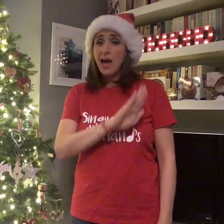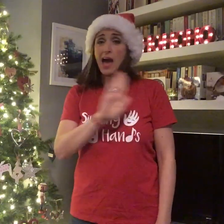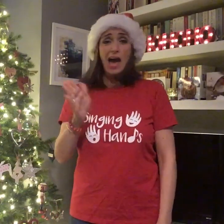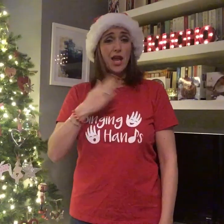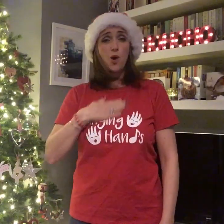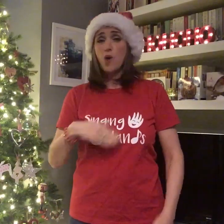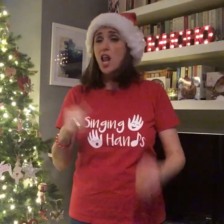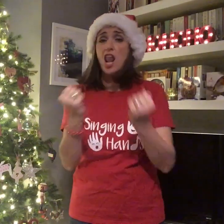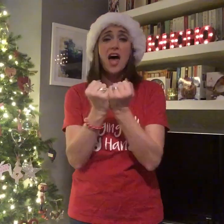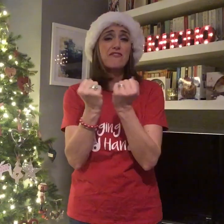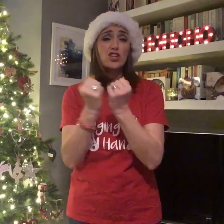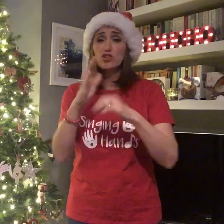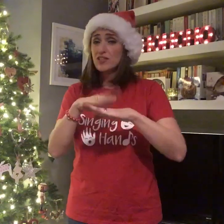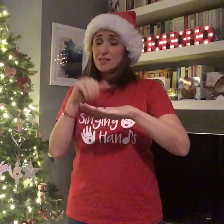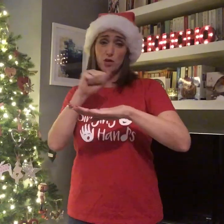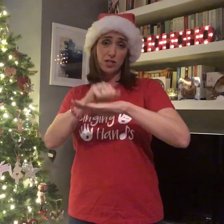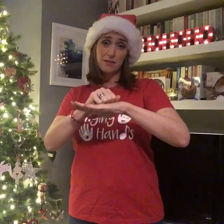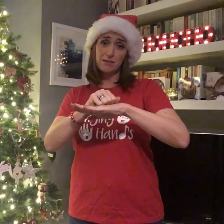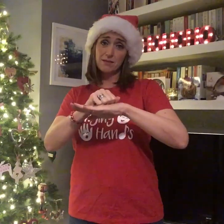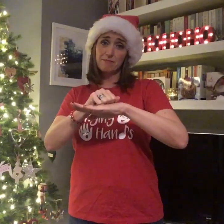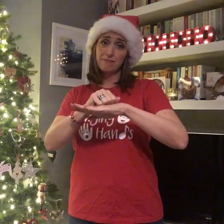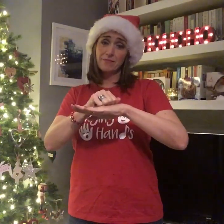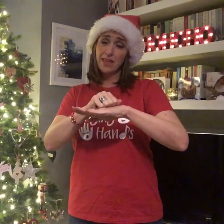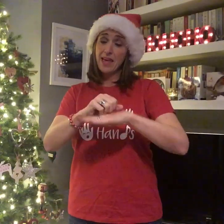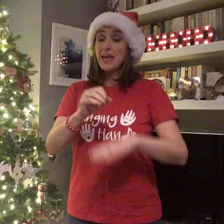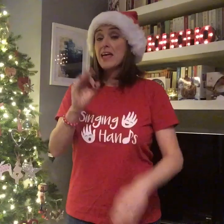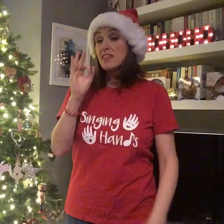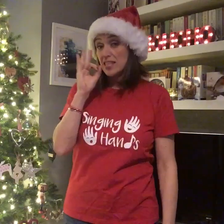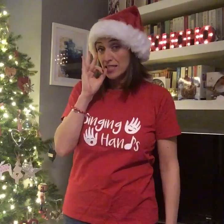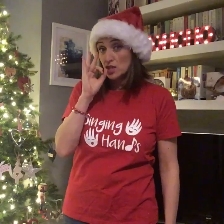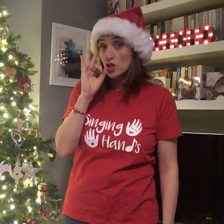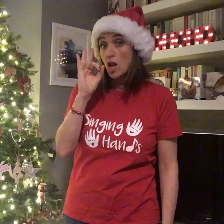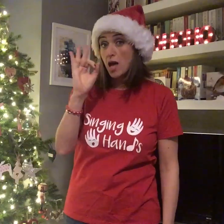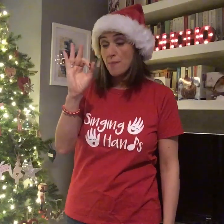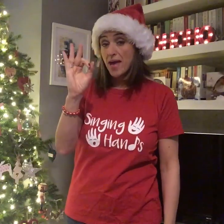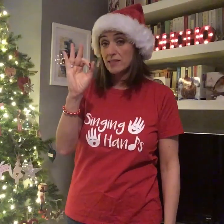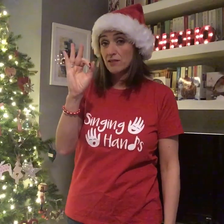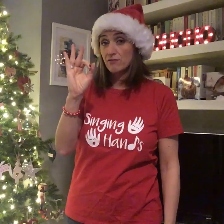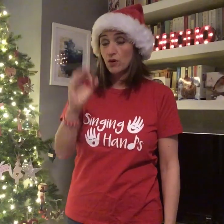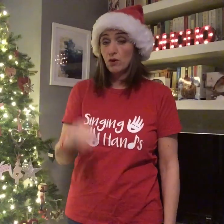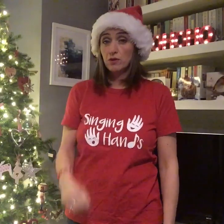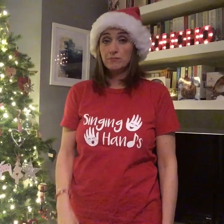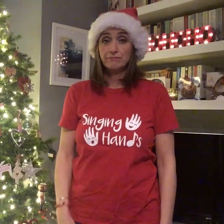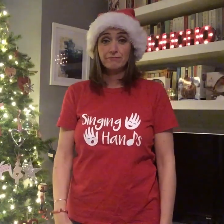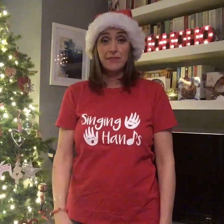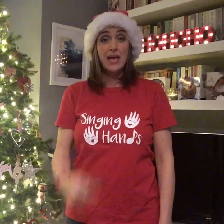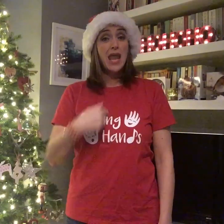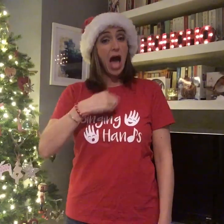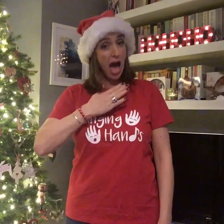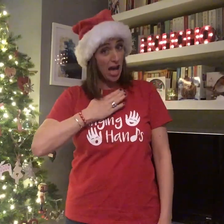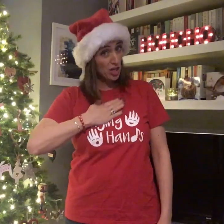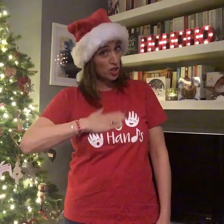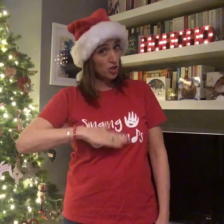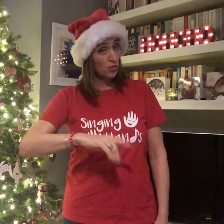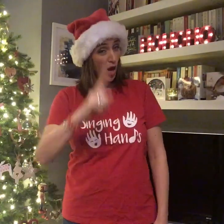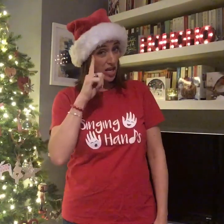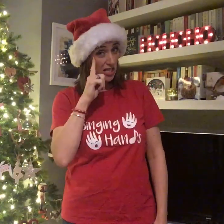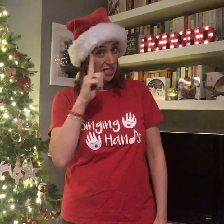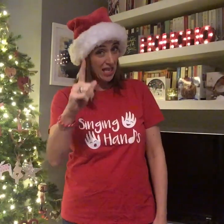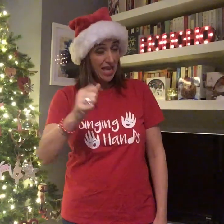I don't want a lot for Christmas This is all I'm asking for No, I just wanna see